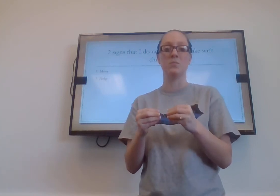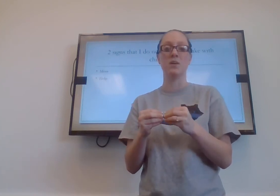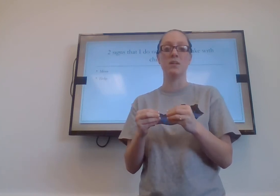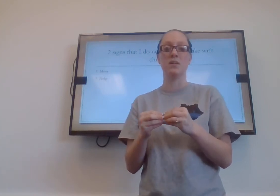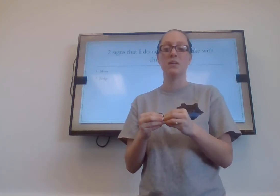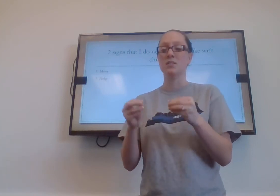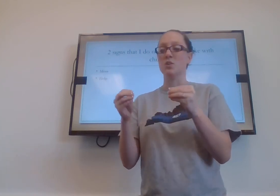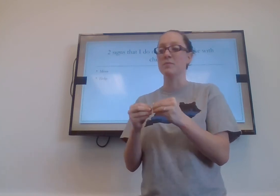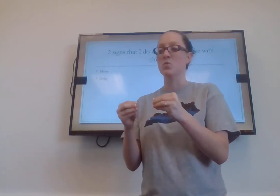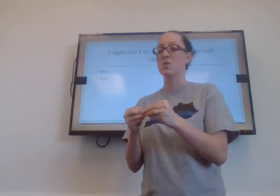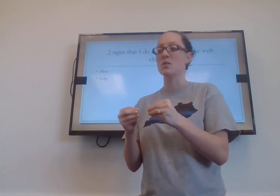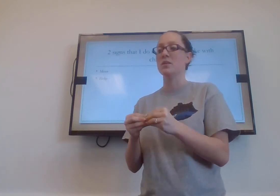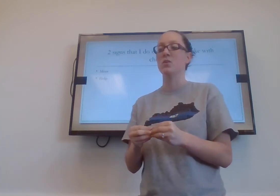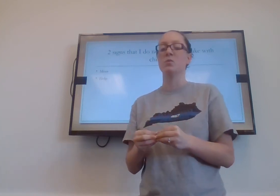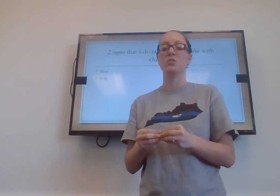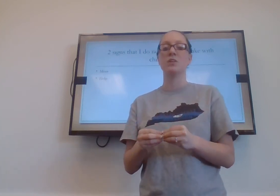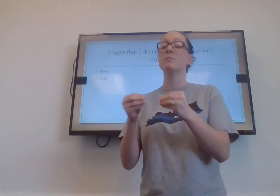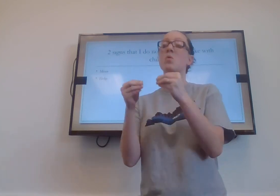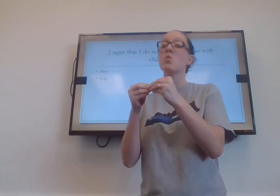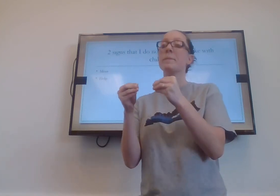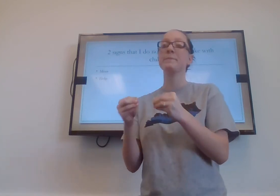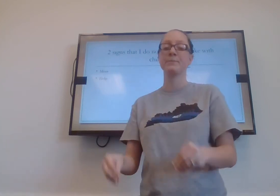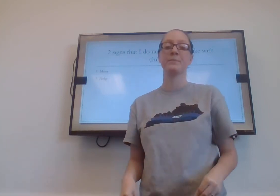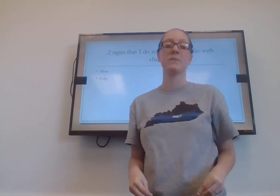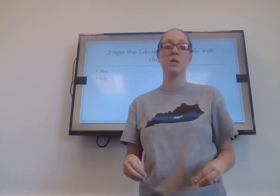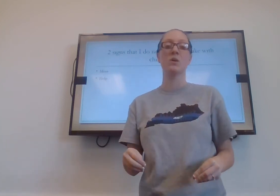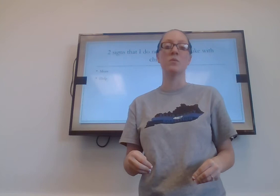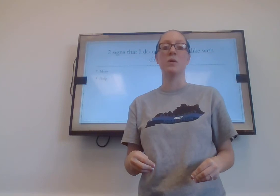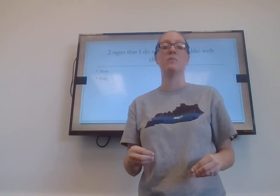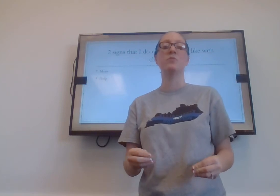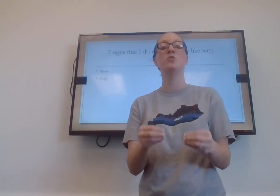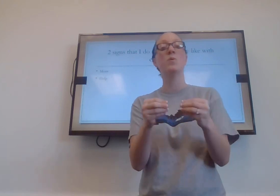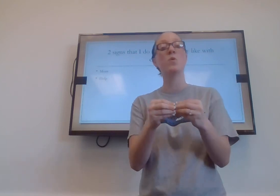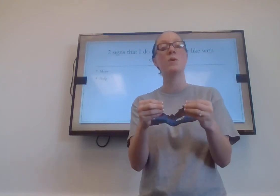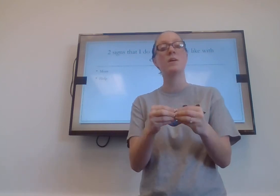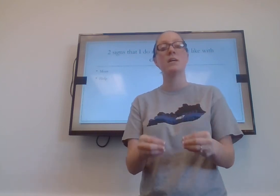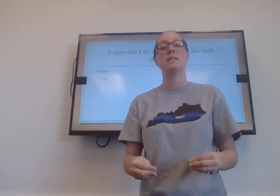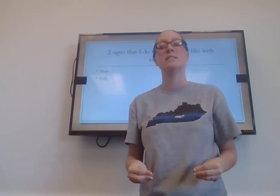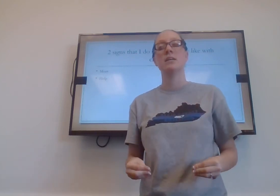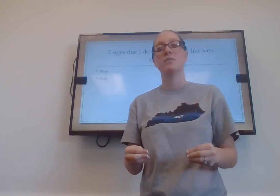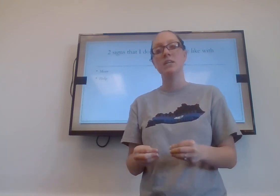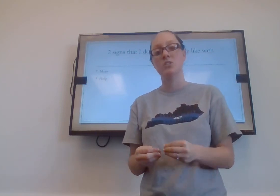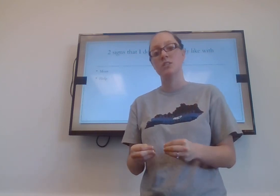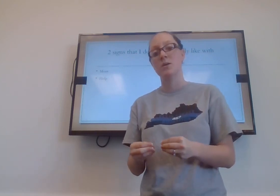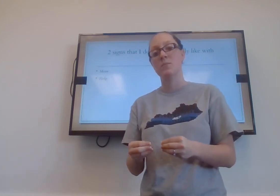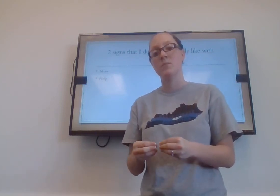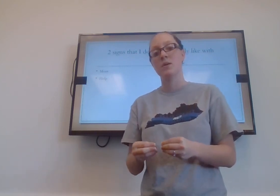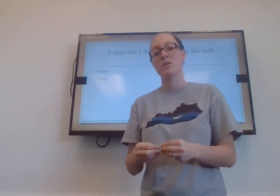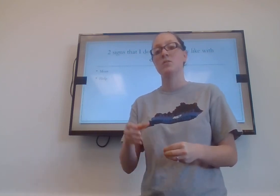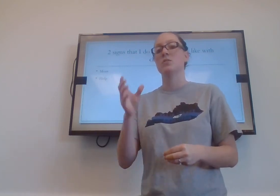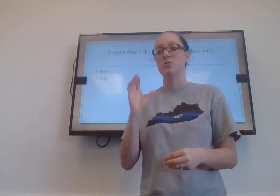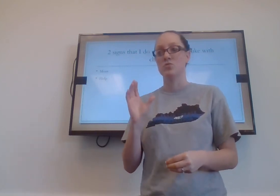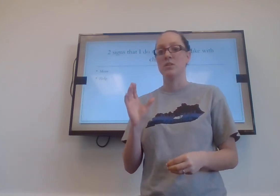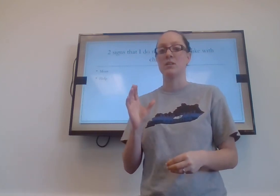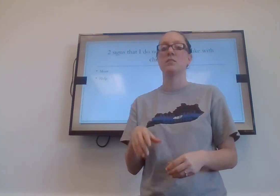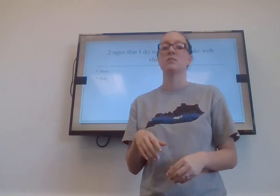want. So more, you know, you want to drink more, you know, I want food more, instead of teaching them drink,